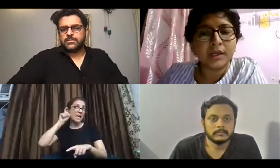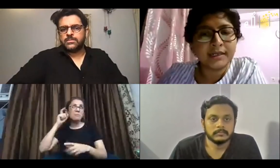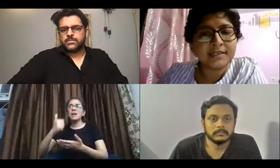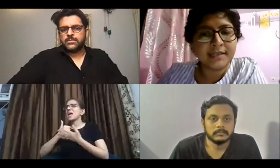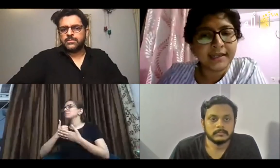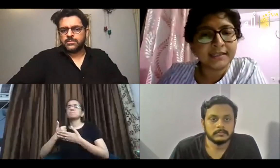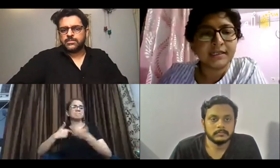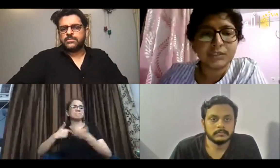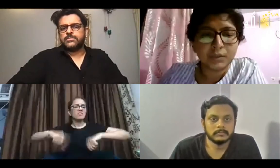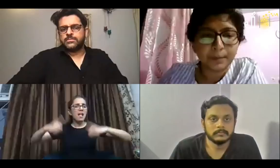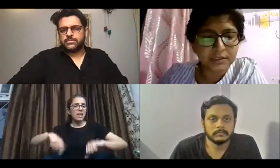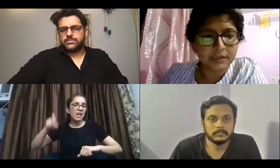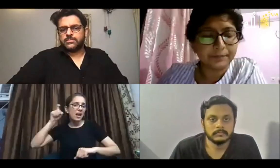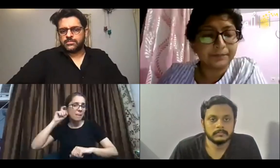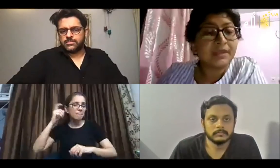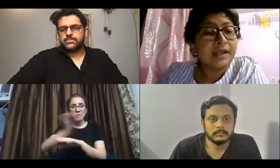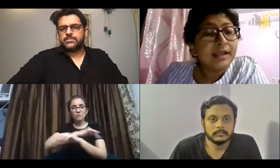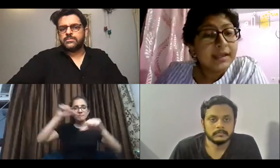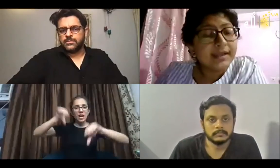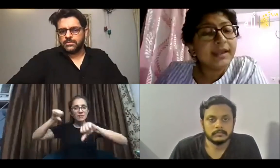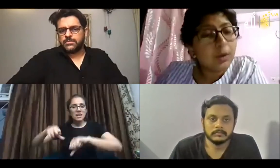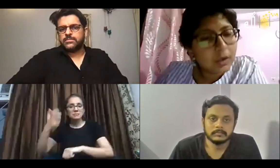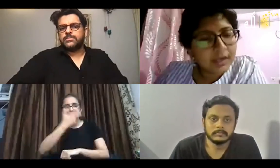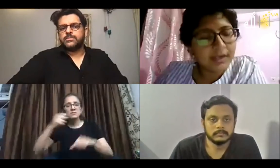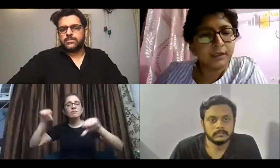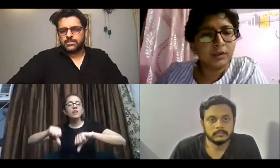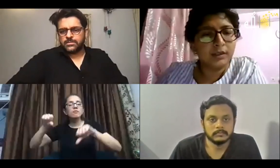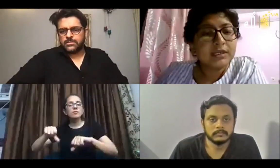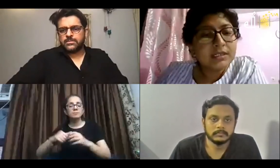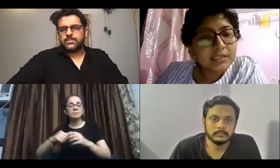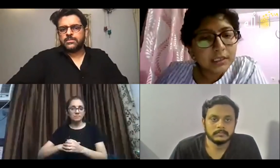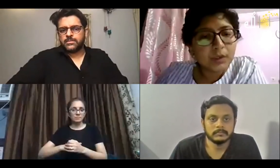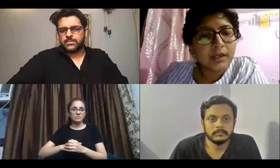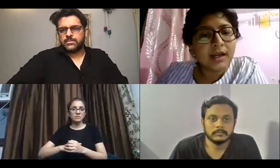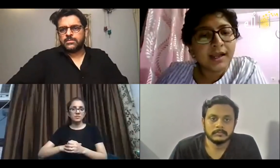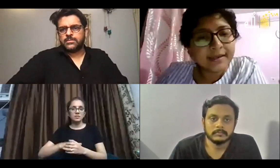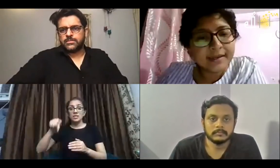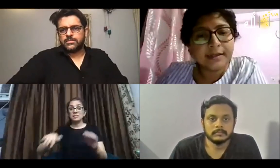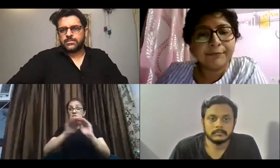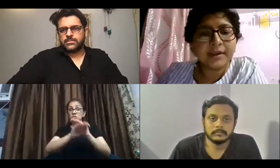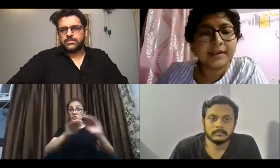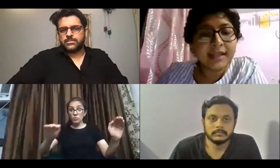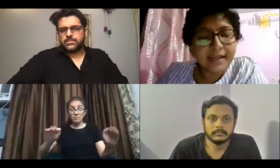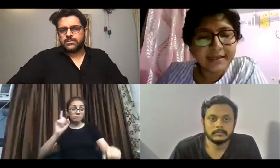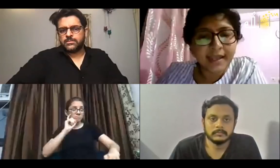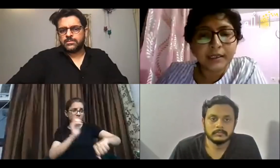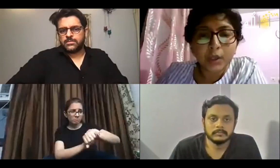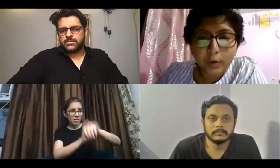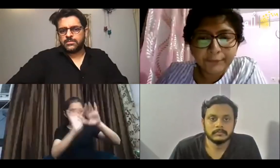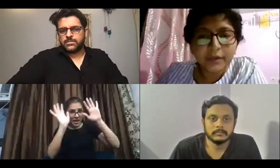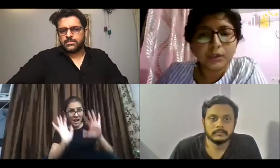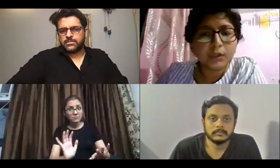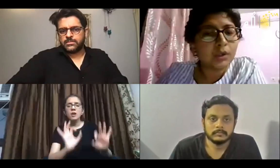to understand the speech. In our country, children are identified late